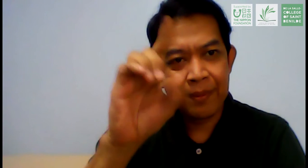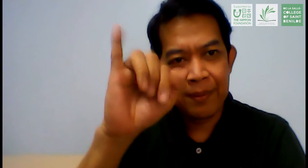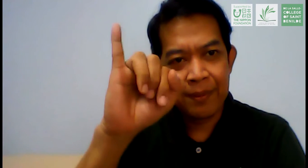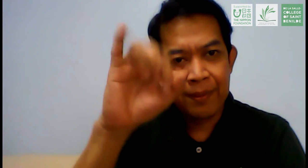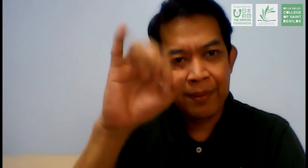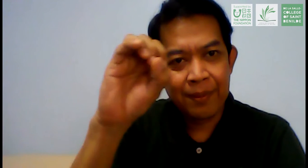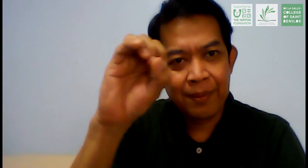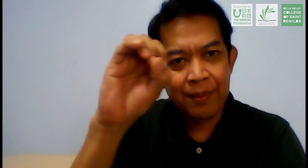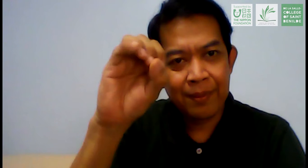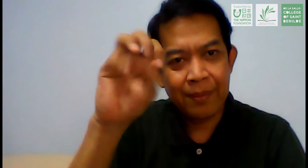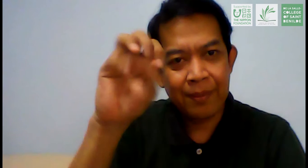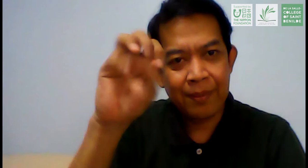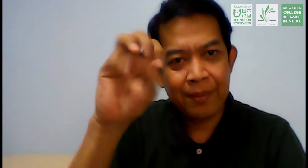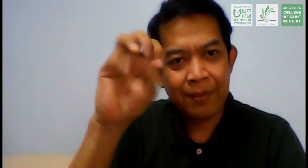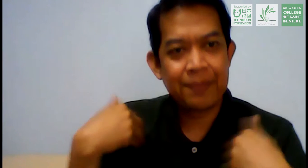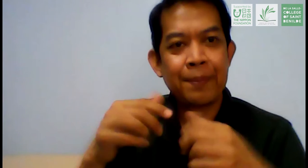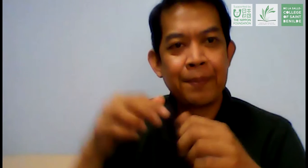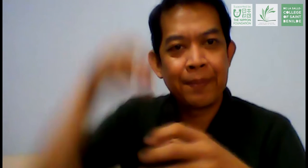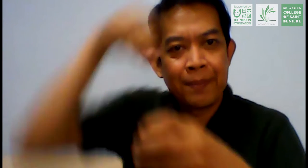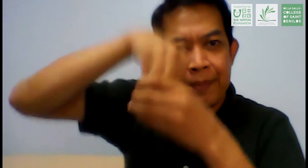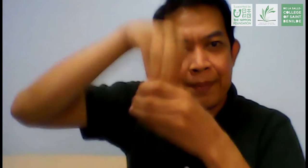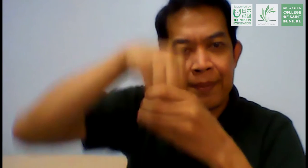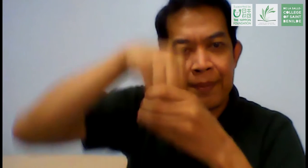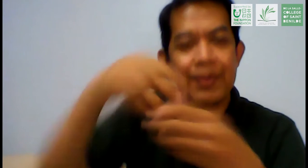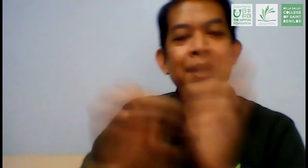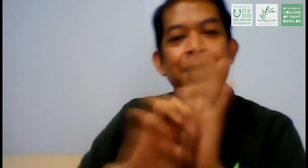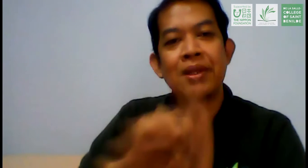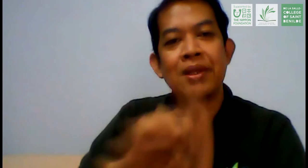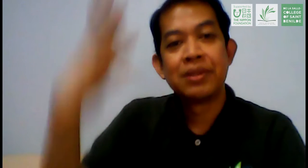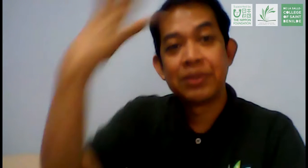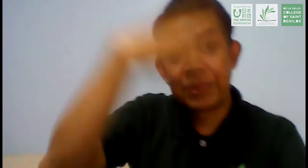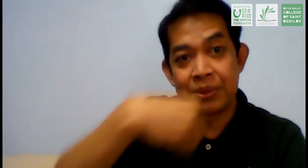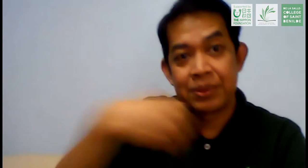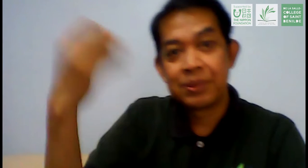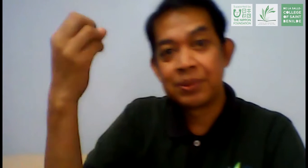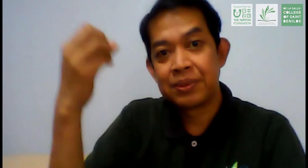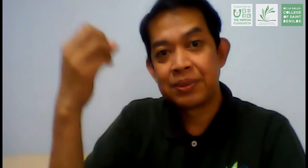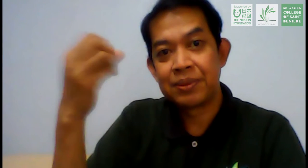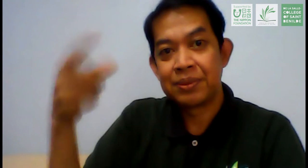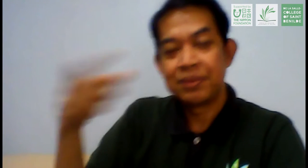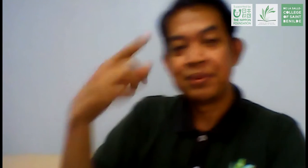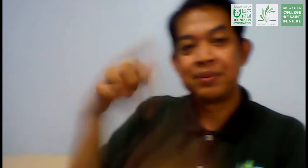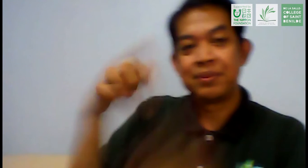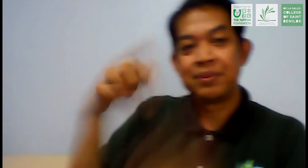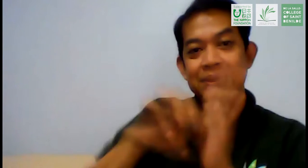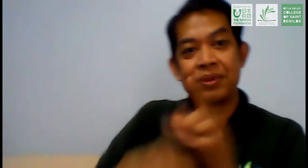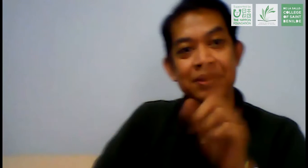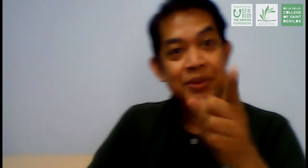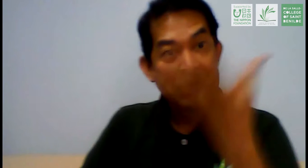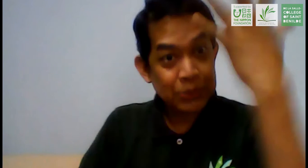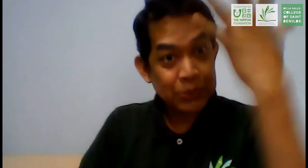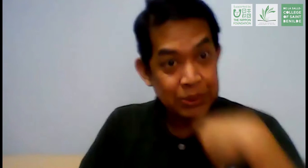I think also, in addition to numbers, there's also an idiom that can be